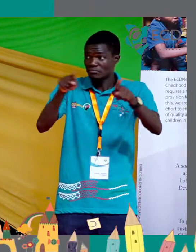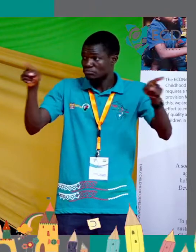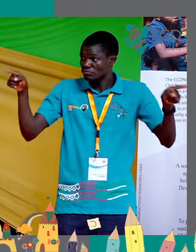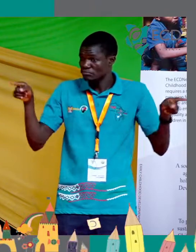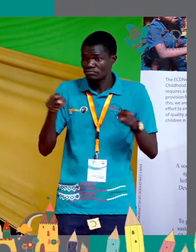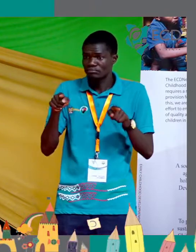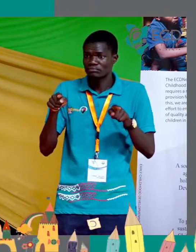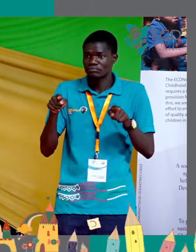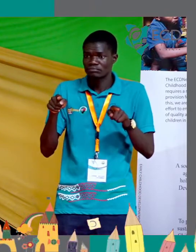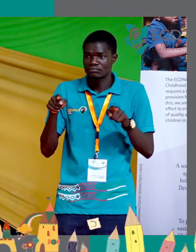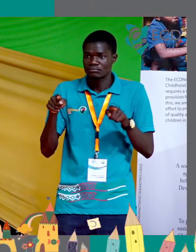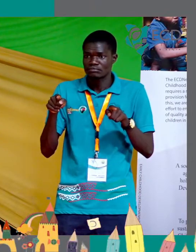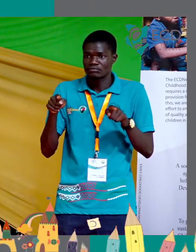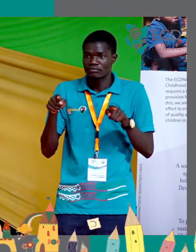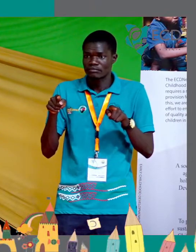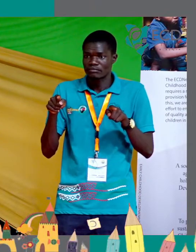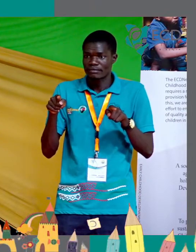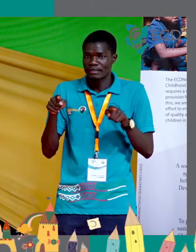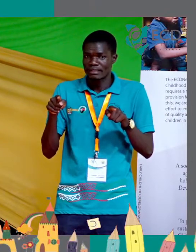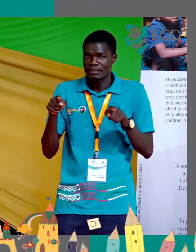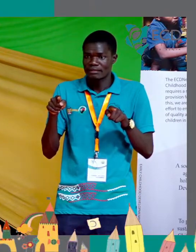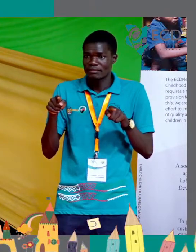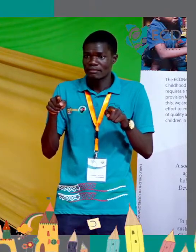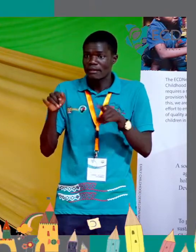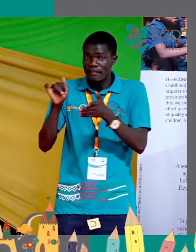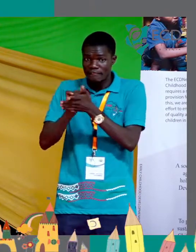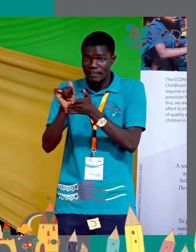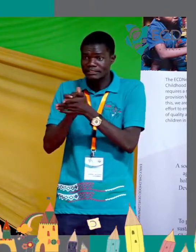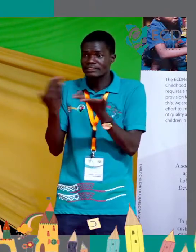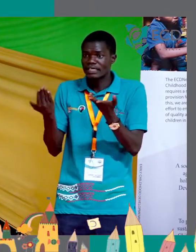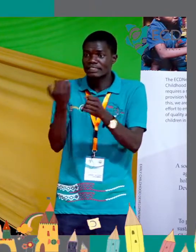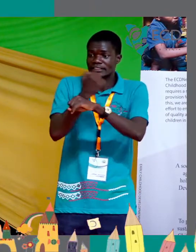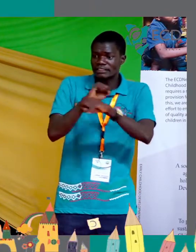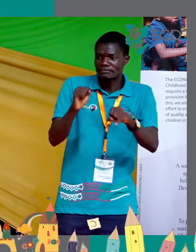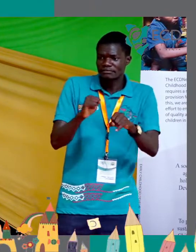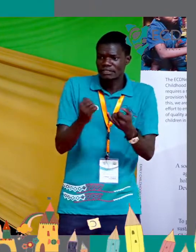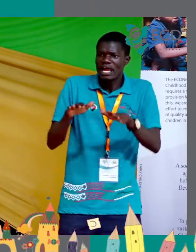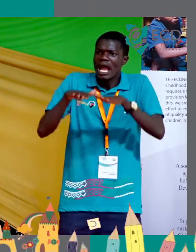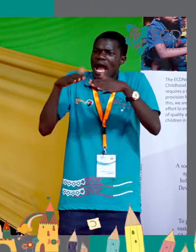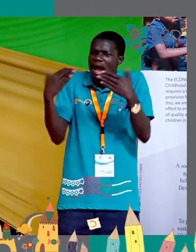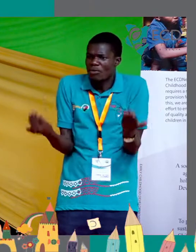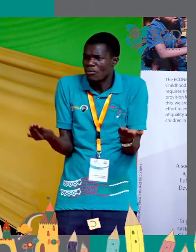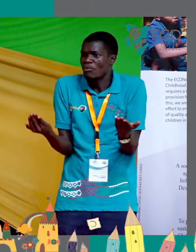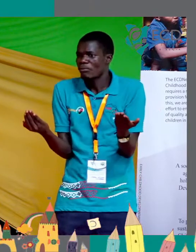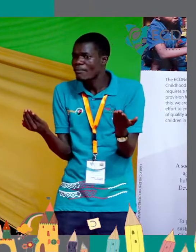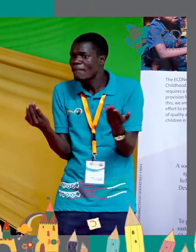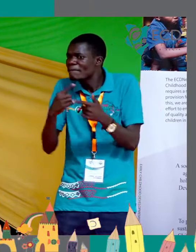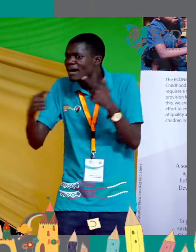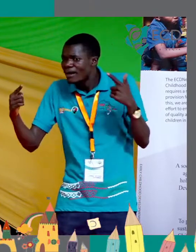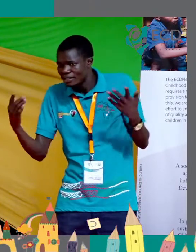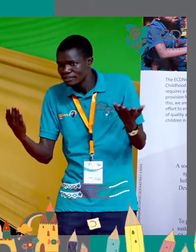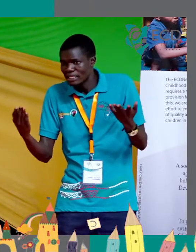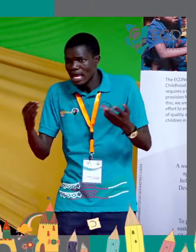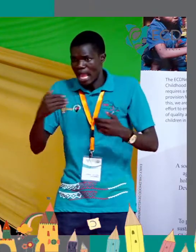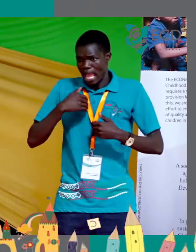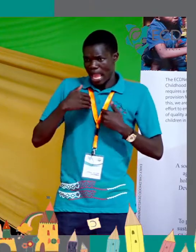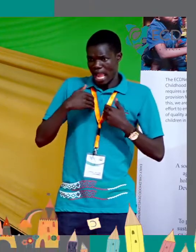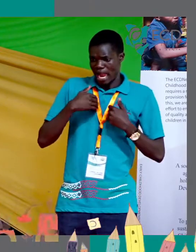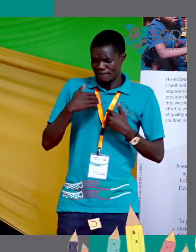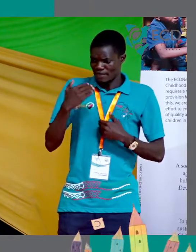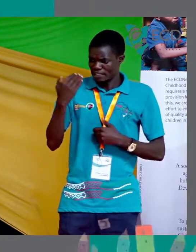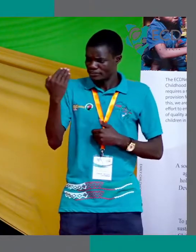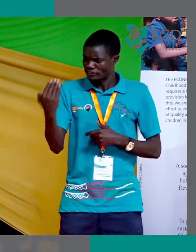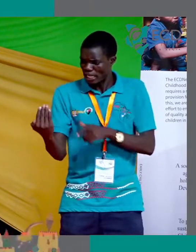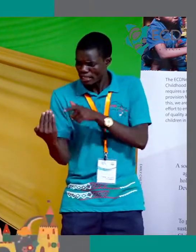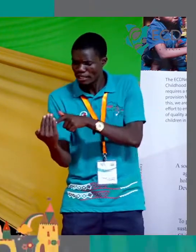Prison is not that space that you could call a safe space for children. However, because there's a child embedded on the back